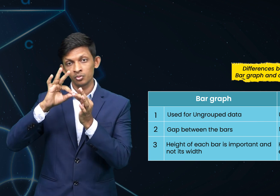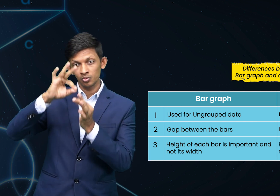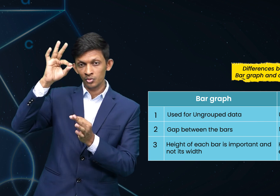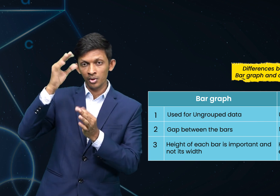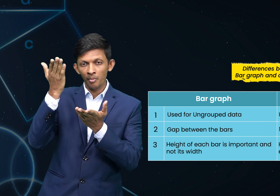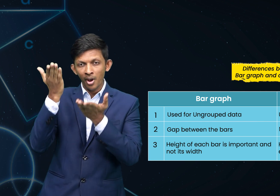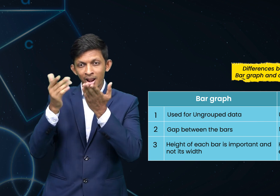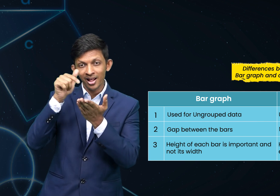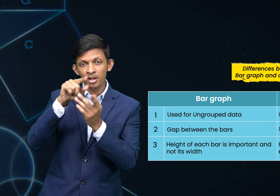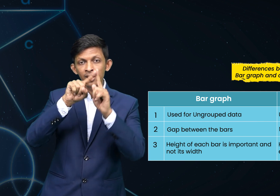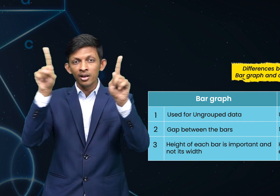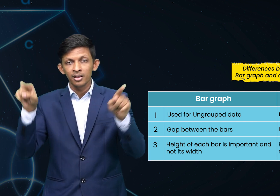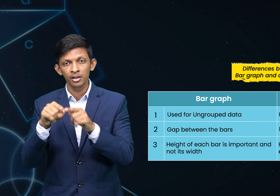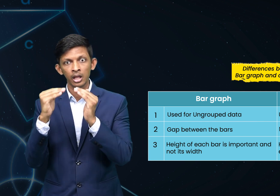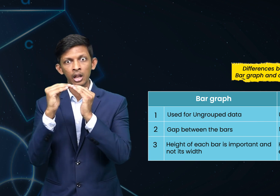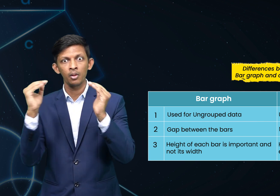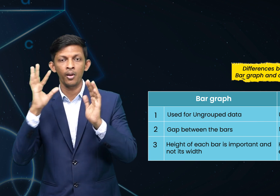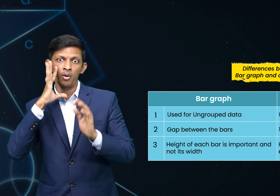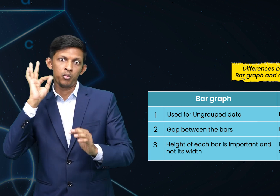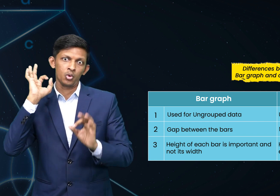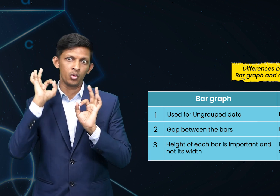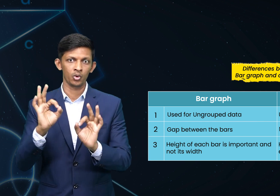Height and width of each rectangle are equally important.